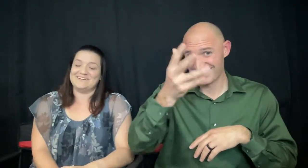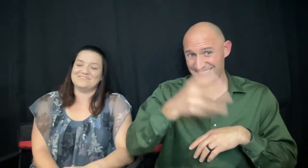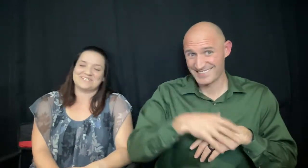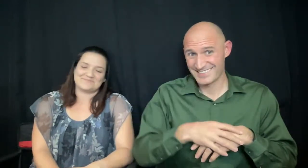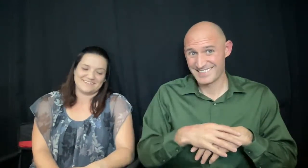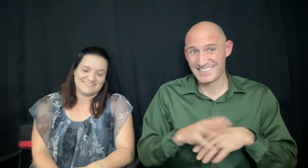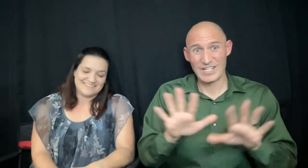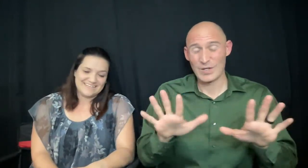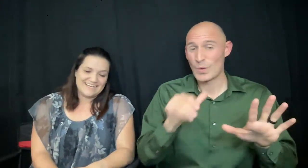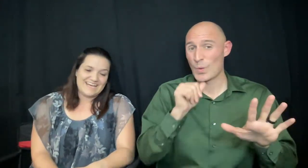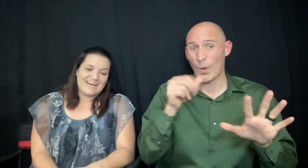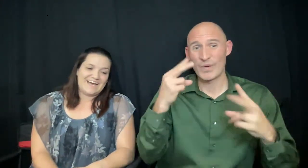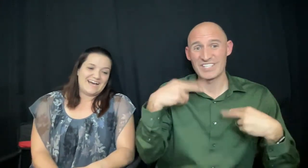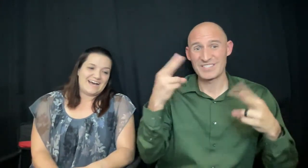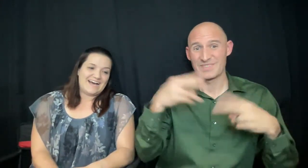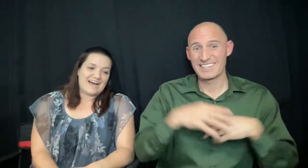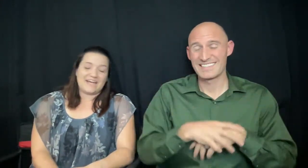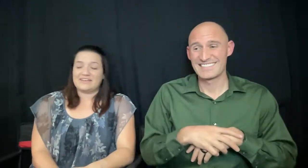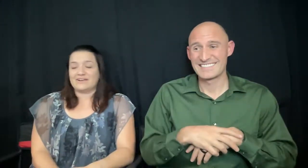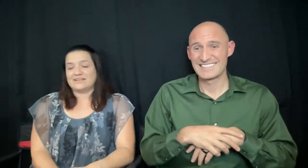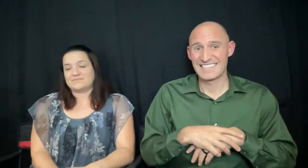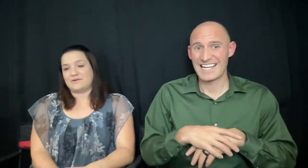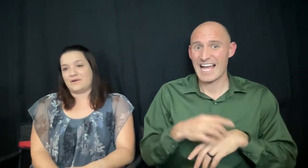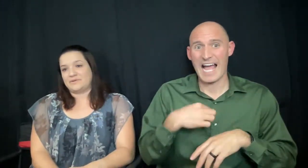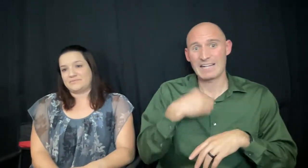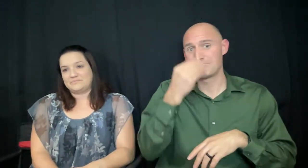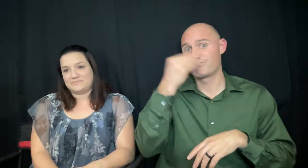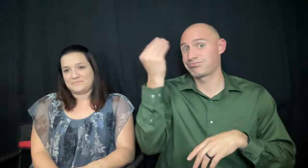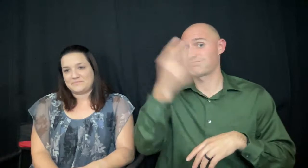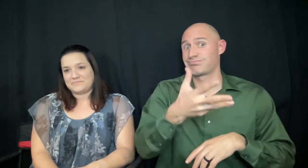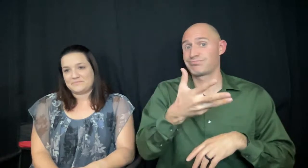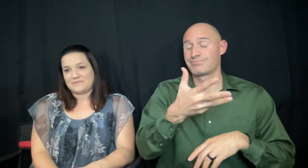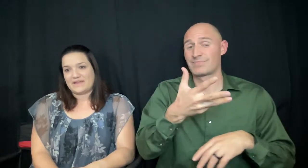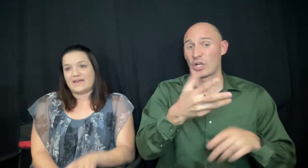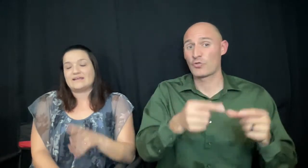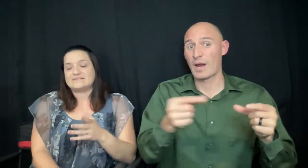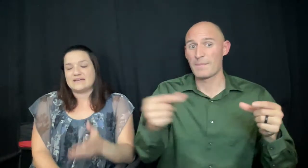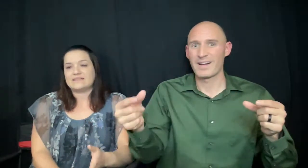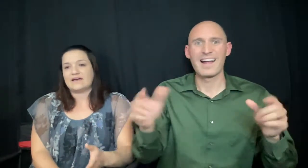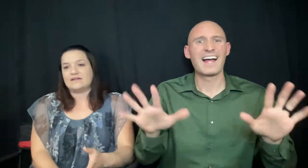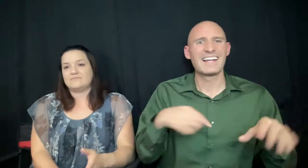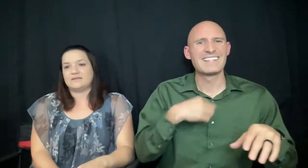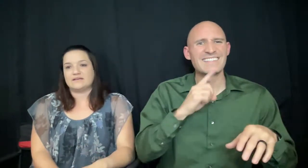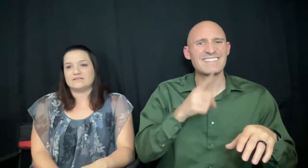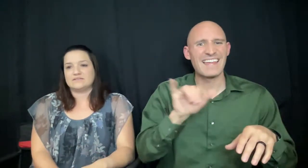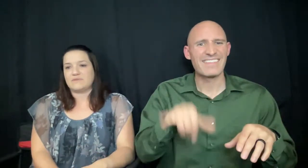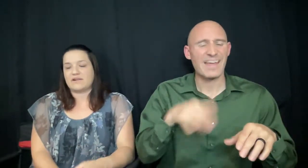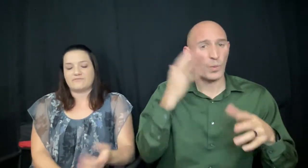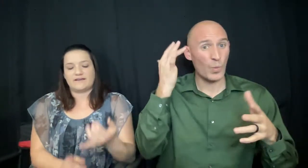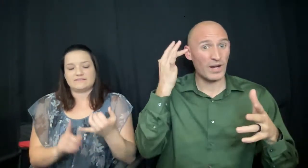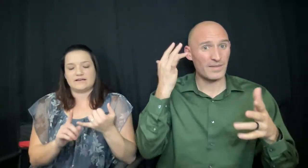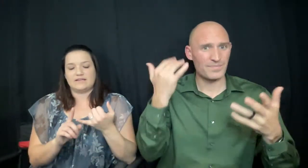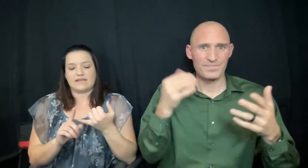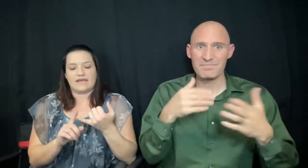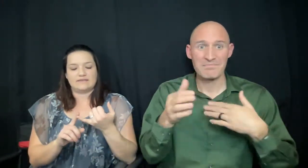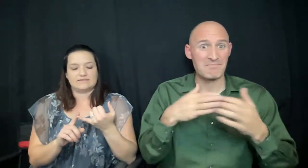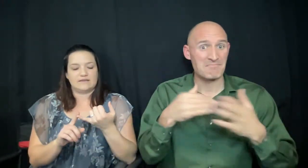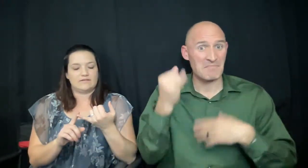don't judge me. I could care less about grammar. And I say that because no matter if I signed ASL